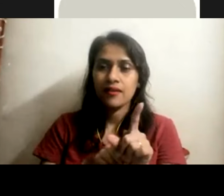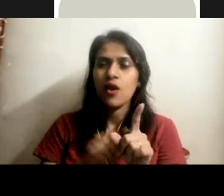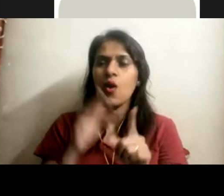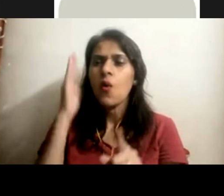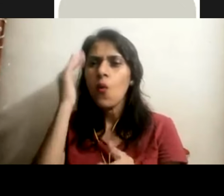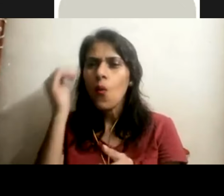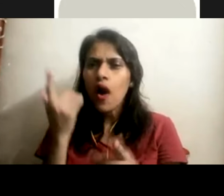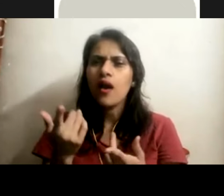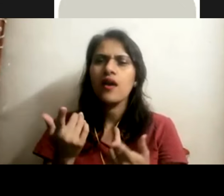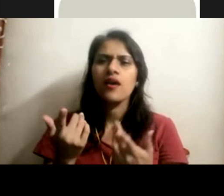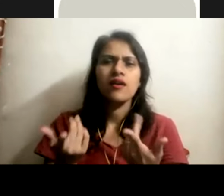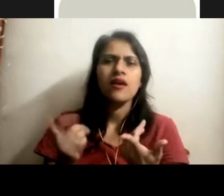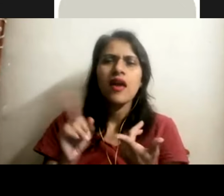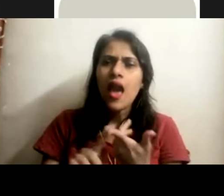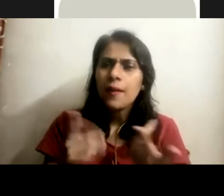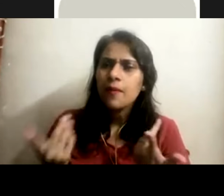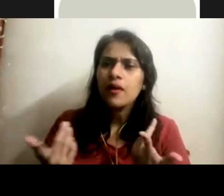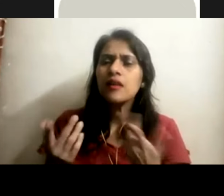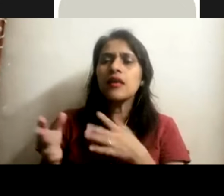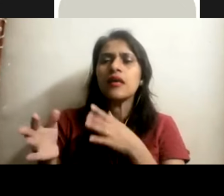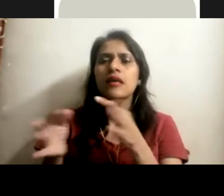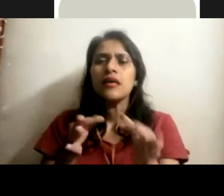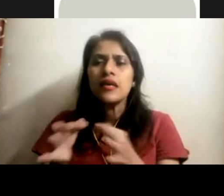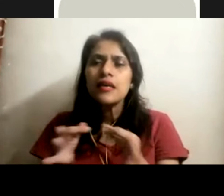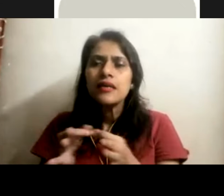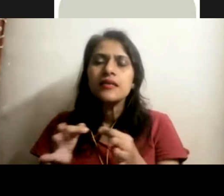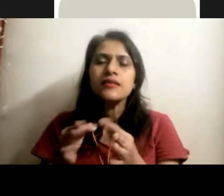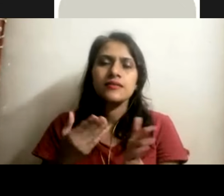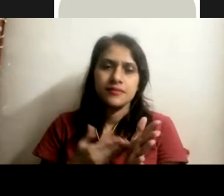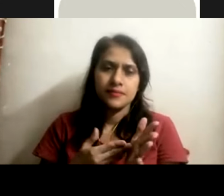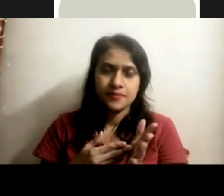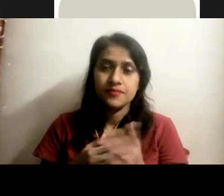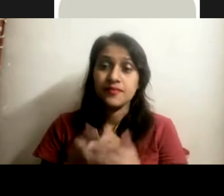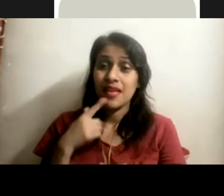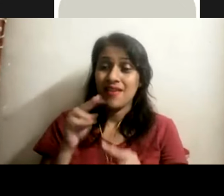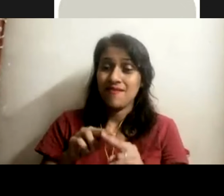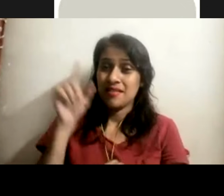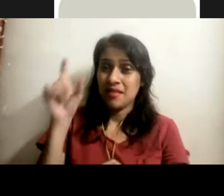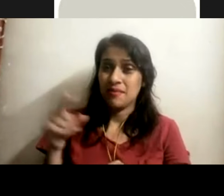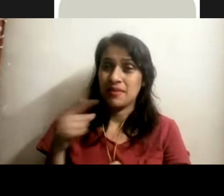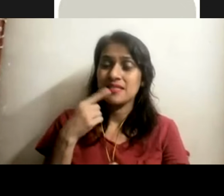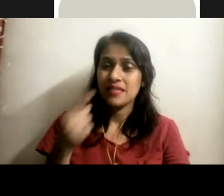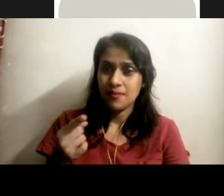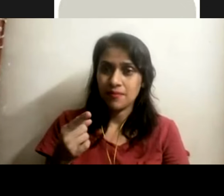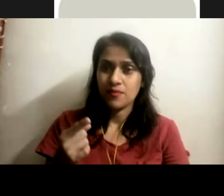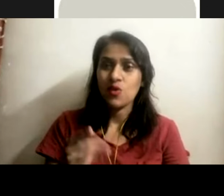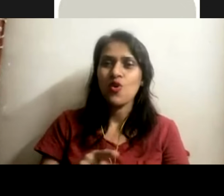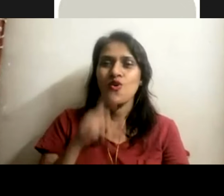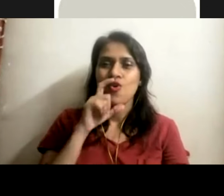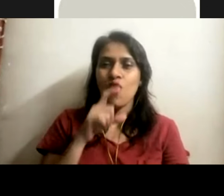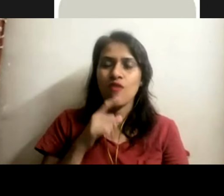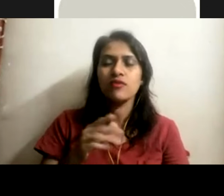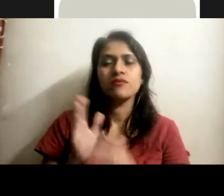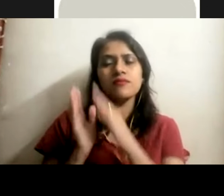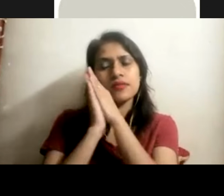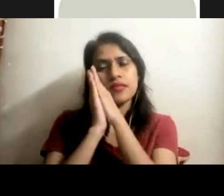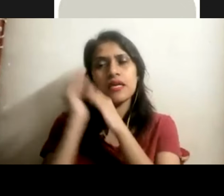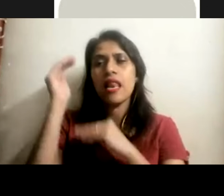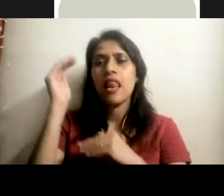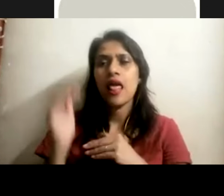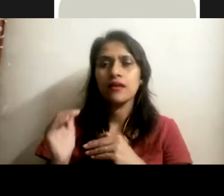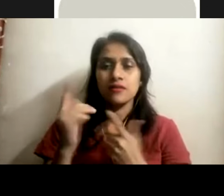something happens. So if I say that if somebody claims that coffee reduces the quality of sleep, an explanatory